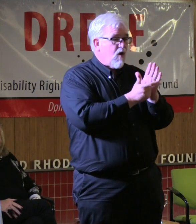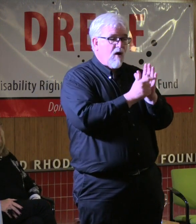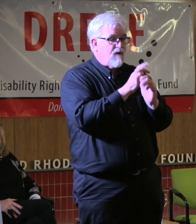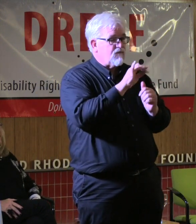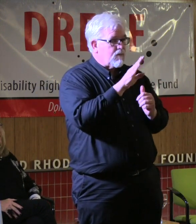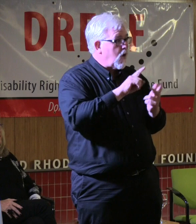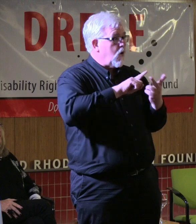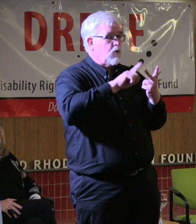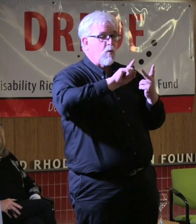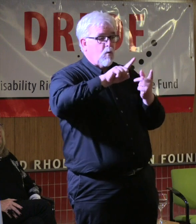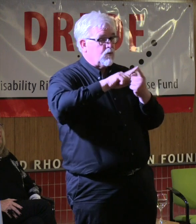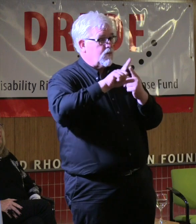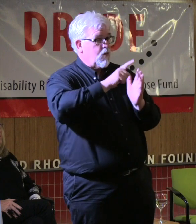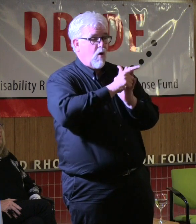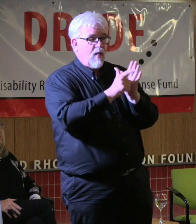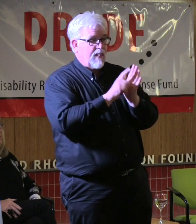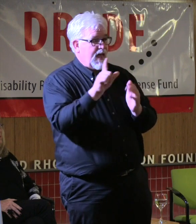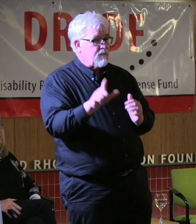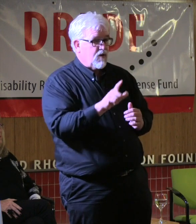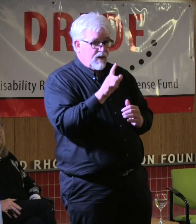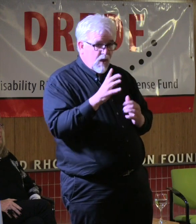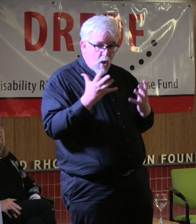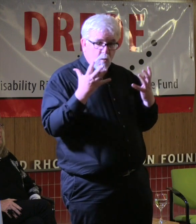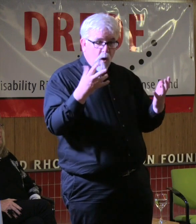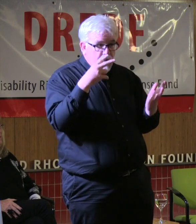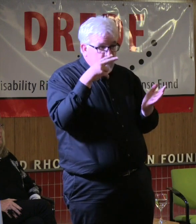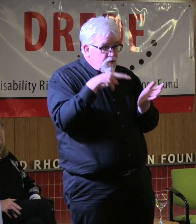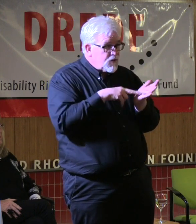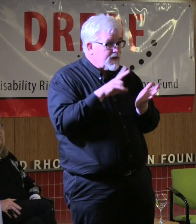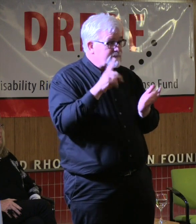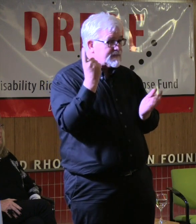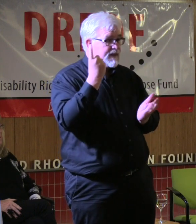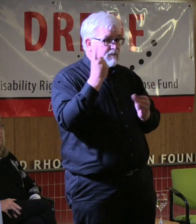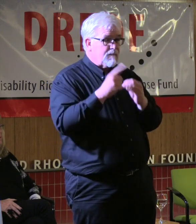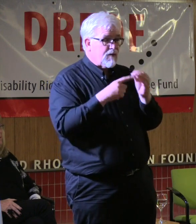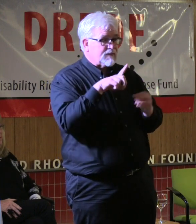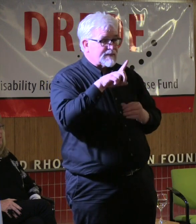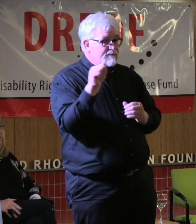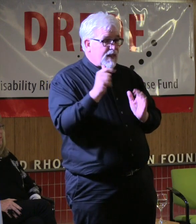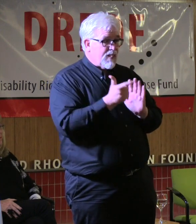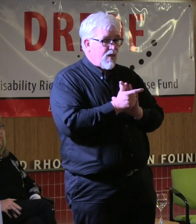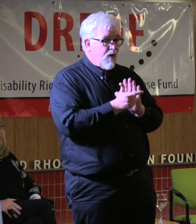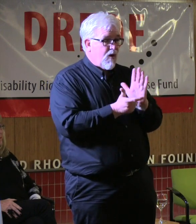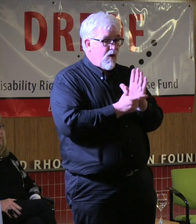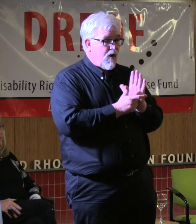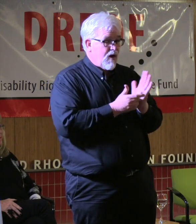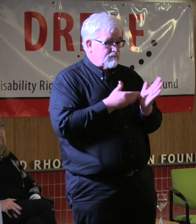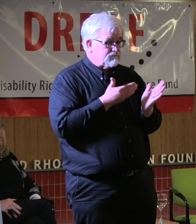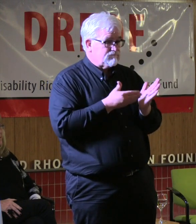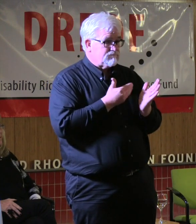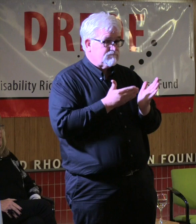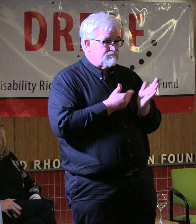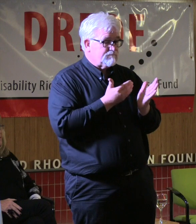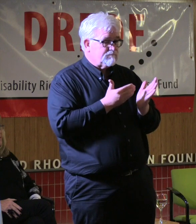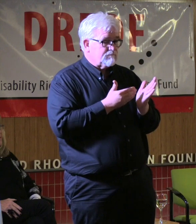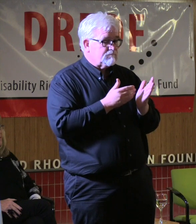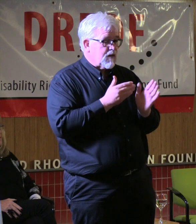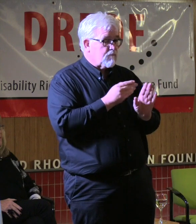law libraries, and if you want to look up something about disability law,